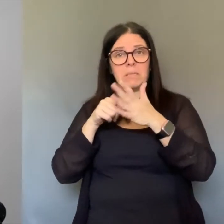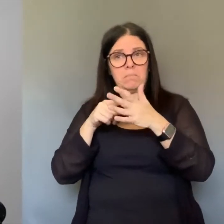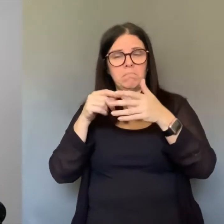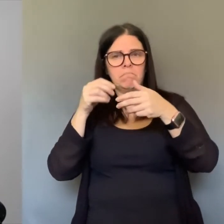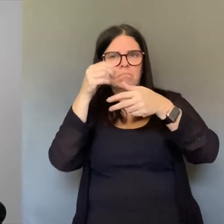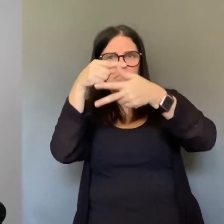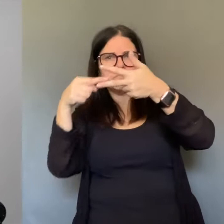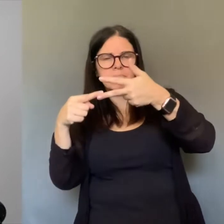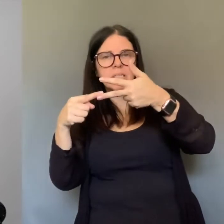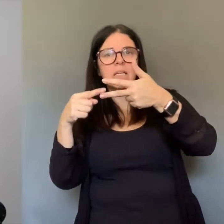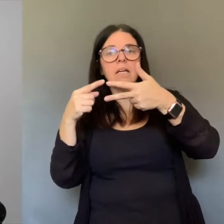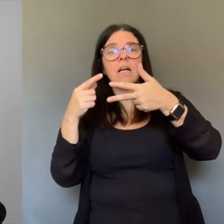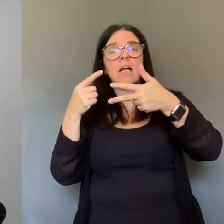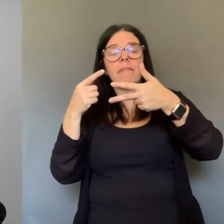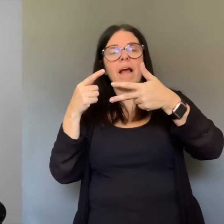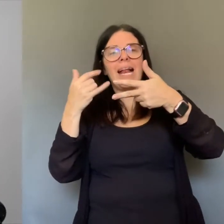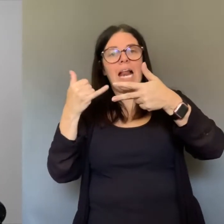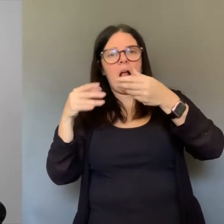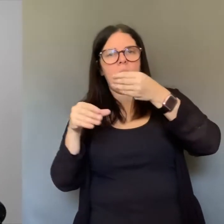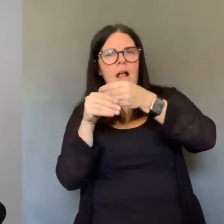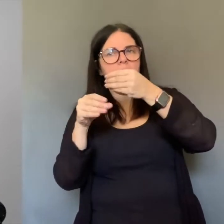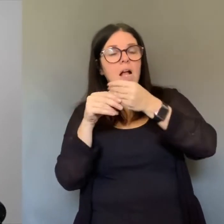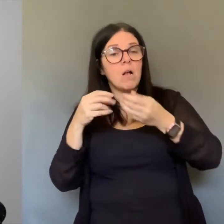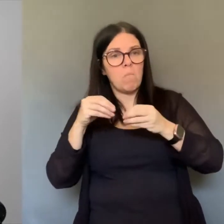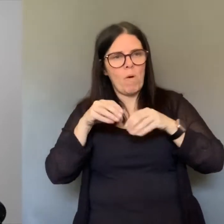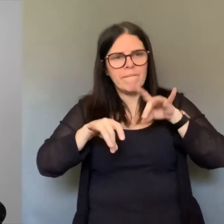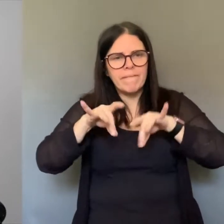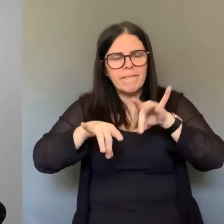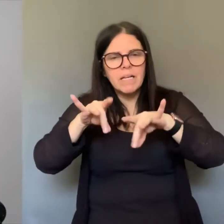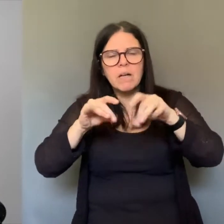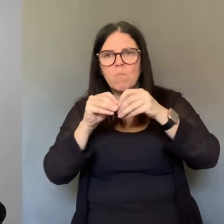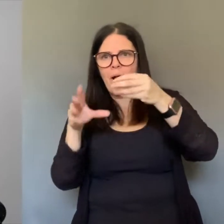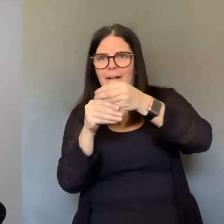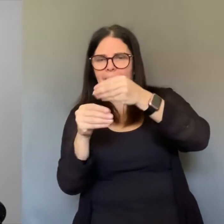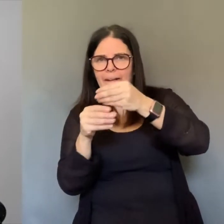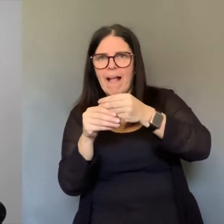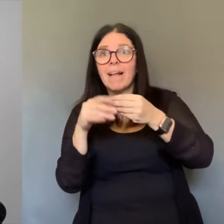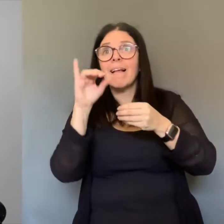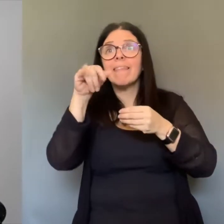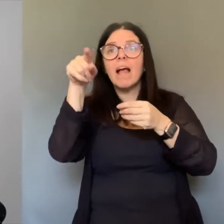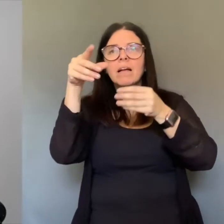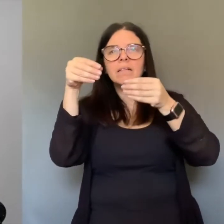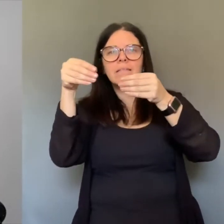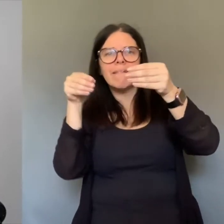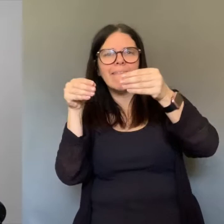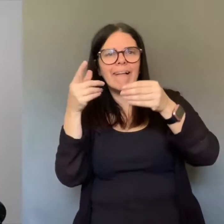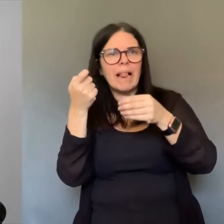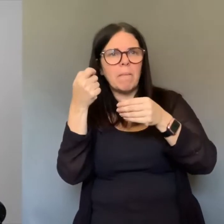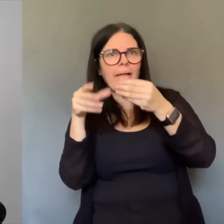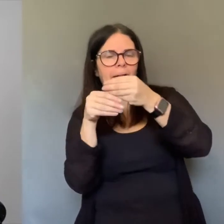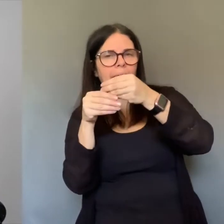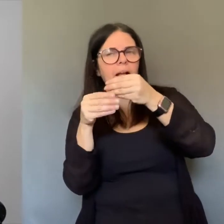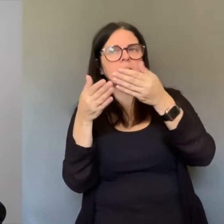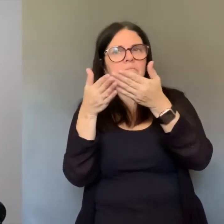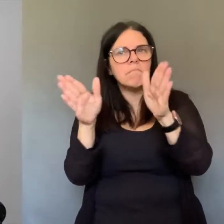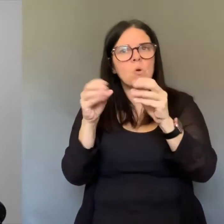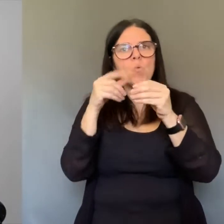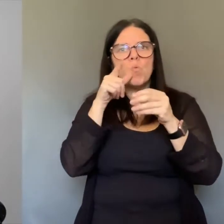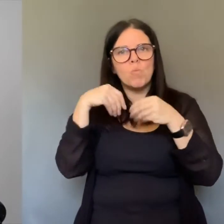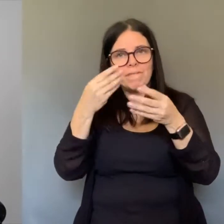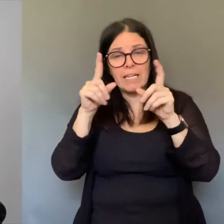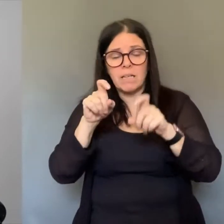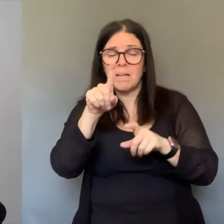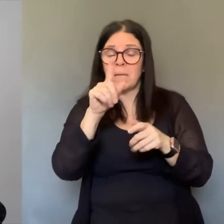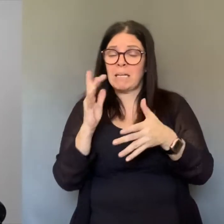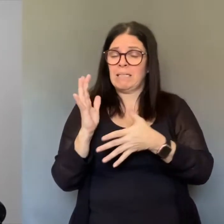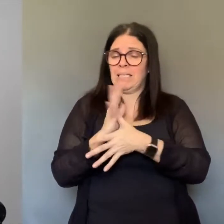symptoms, new symptoms lists are added to the list. And first, and I think the most important part is the physician's